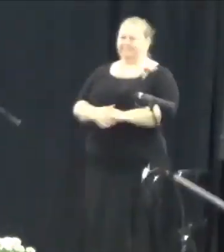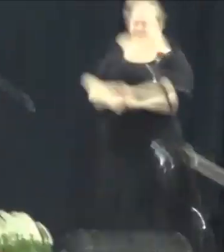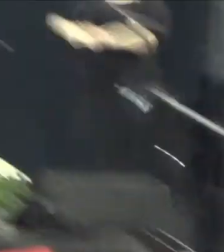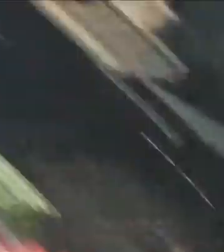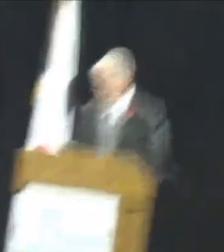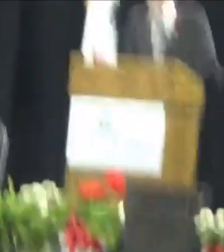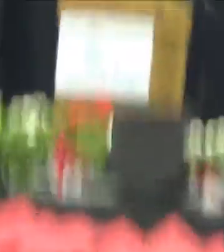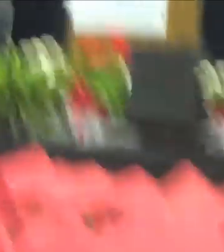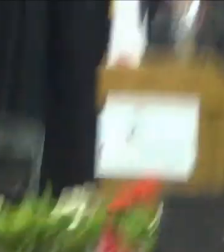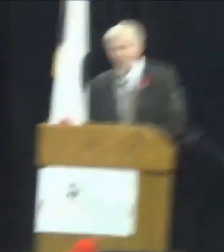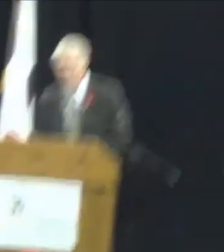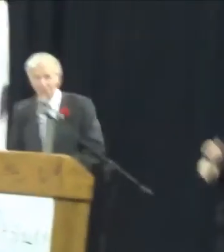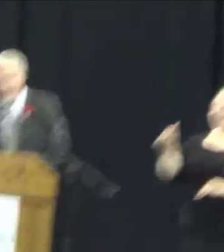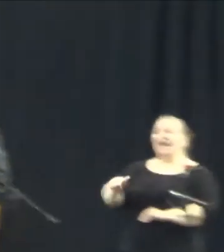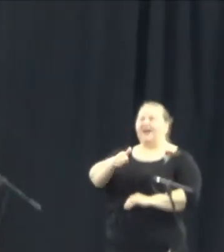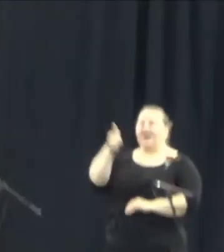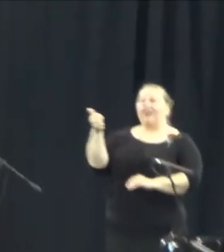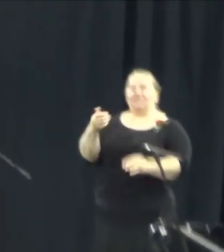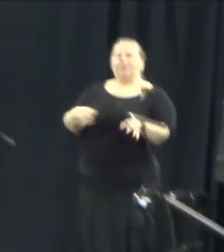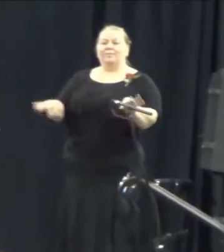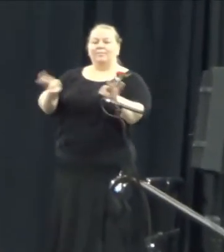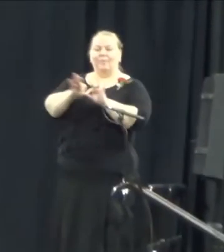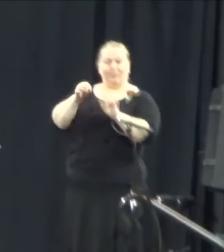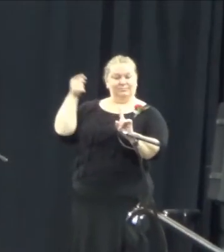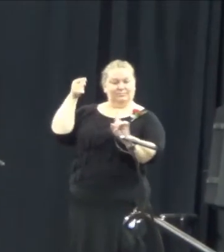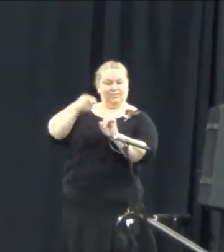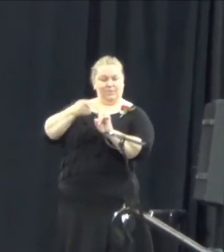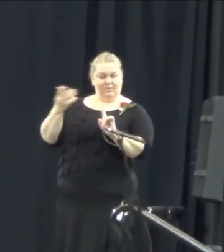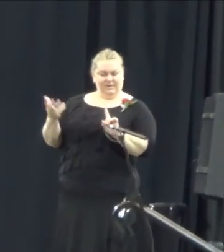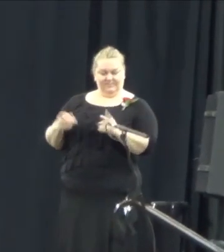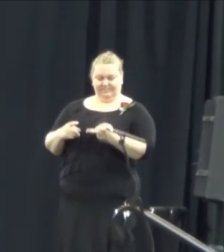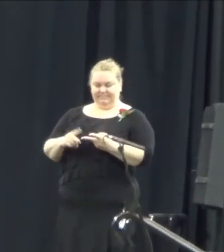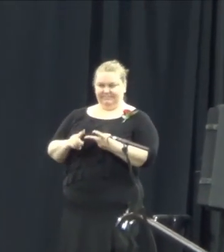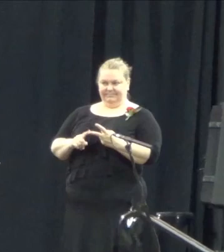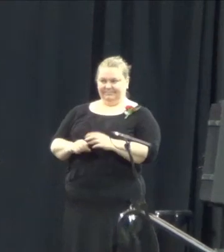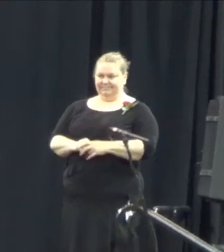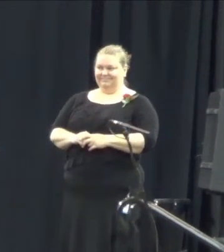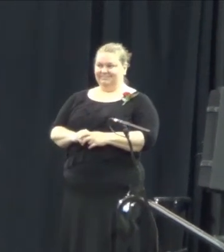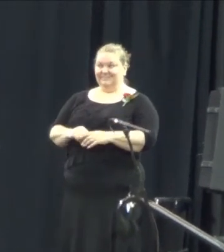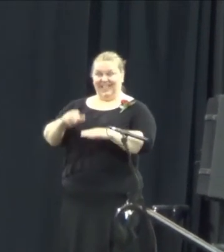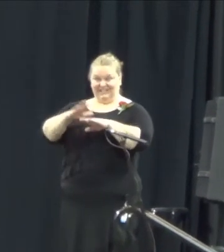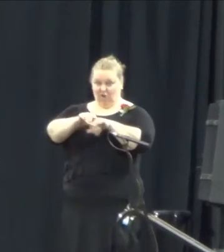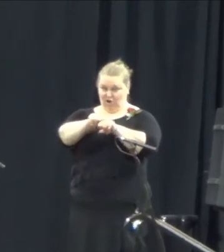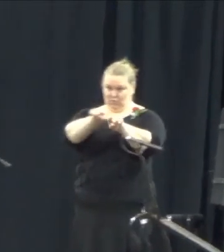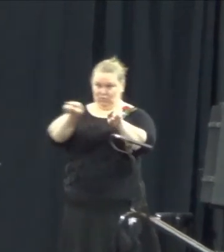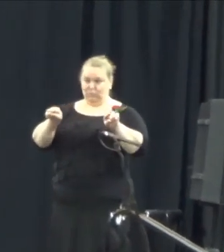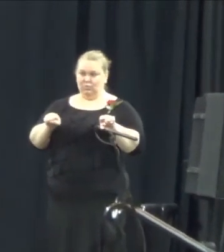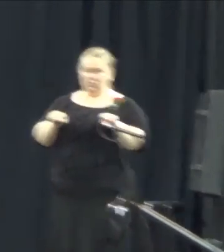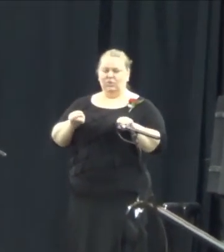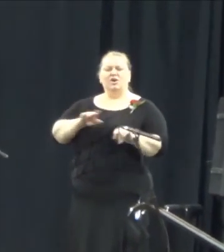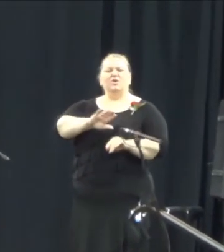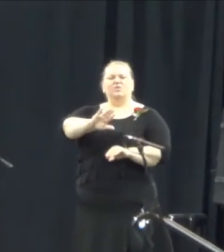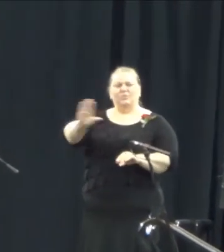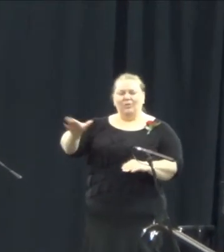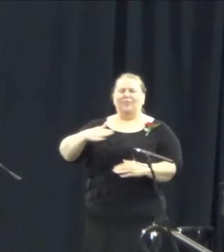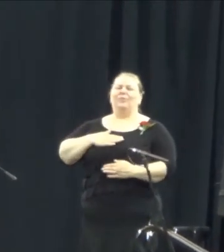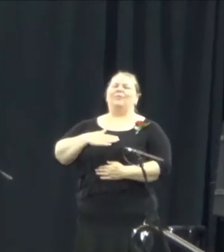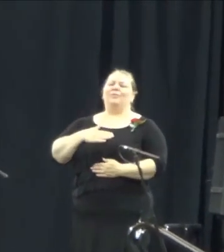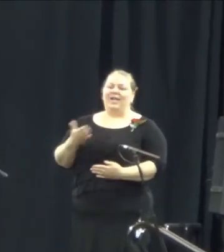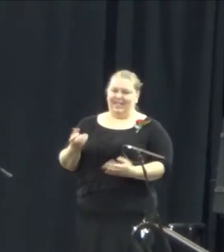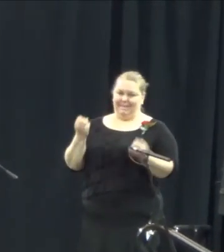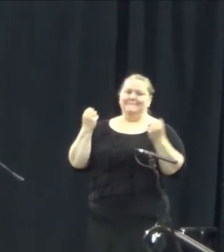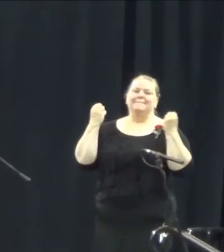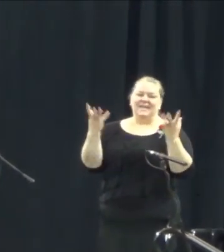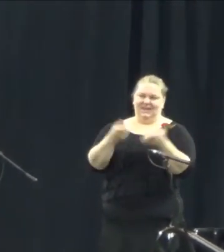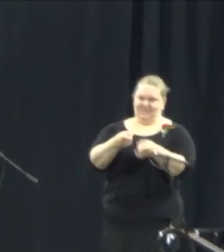Now, an additional and very important factor, and this is on all of you, is your willingness, many of